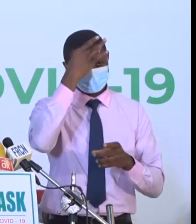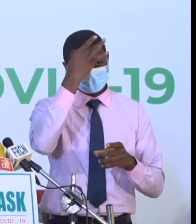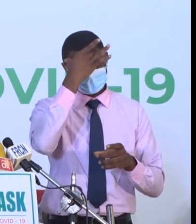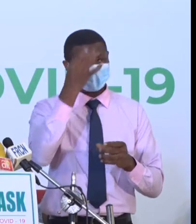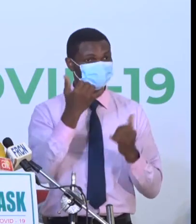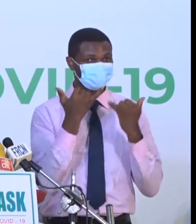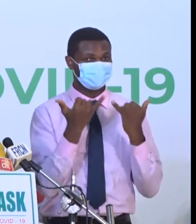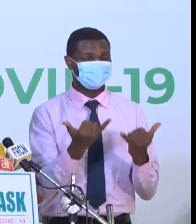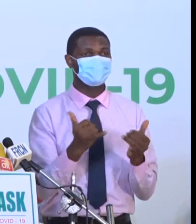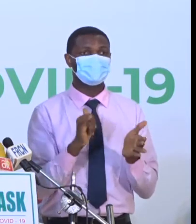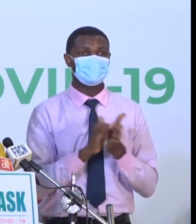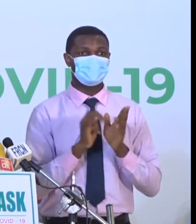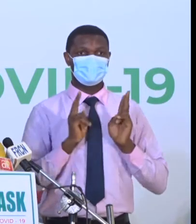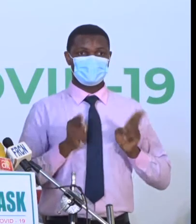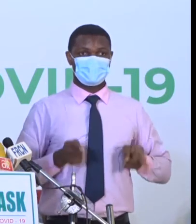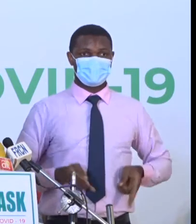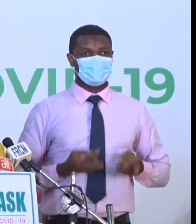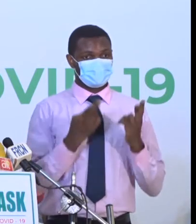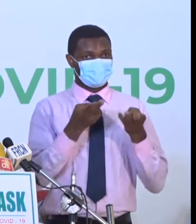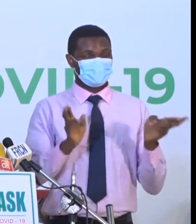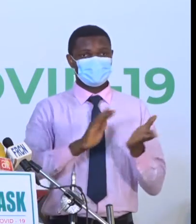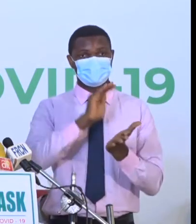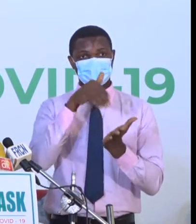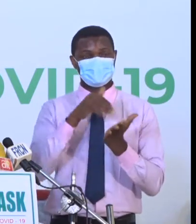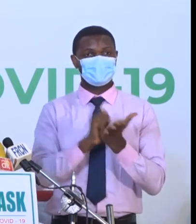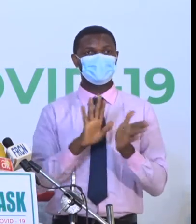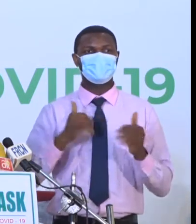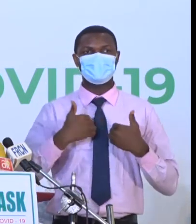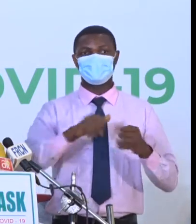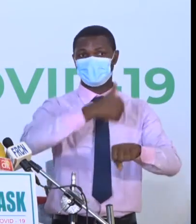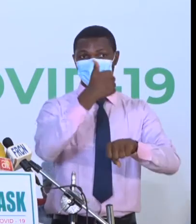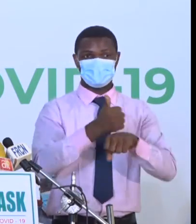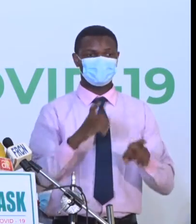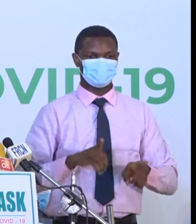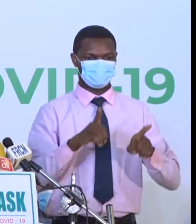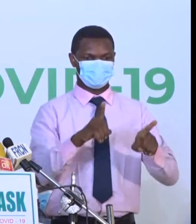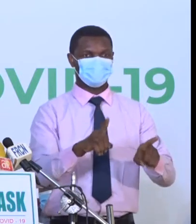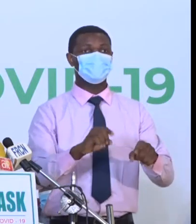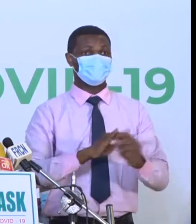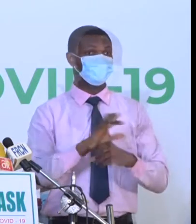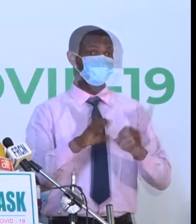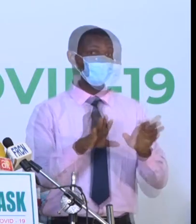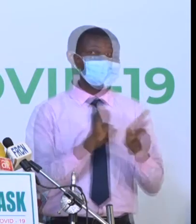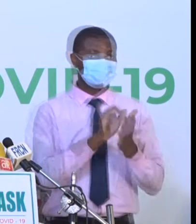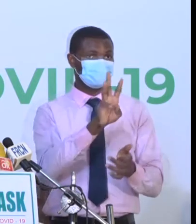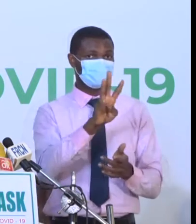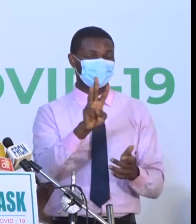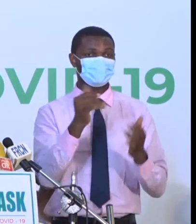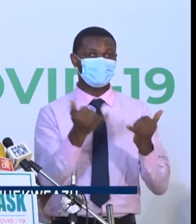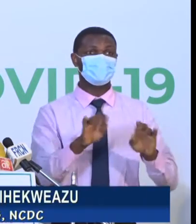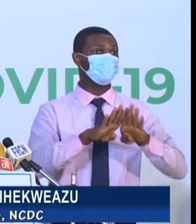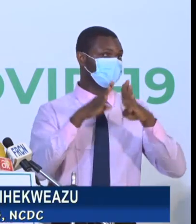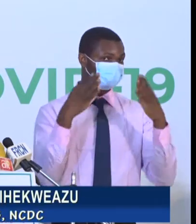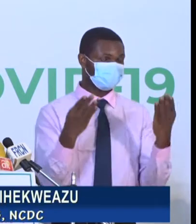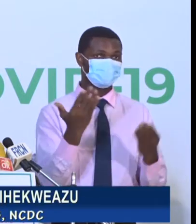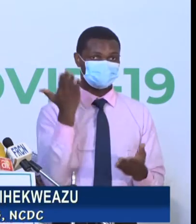the human resources and centers that we have built up during this outbreak, but also prior to this outbreak.